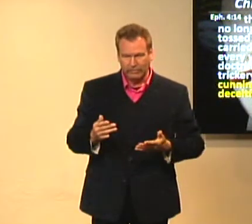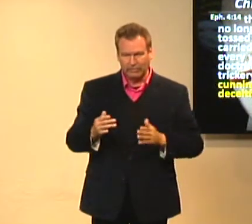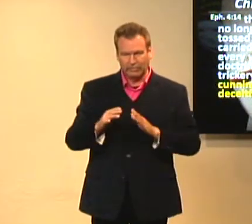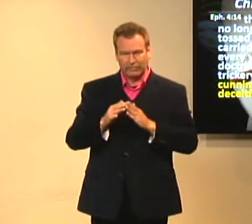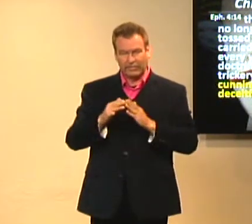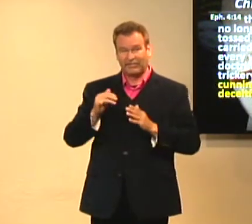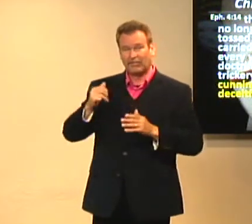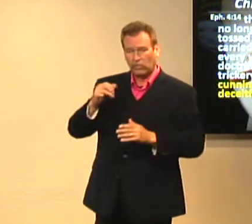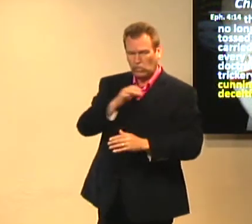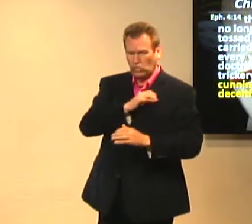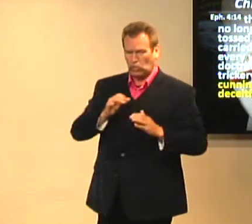how to gain wealth.